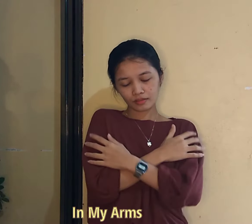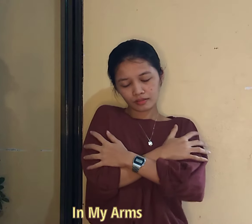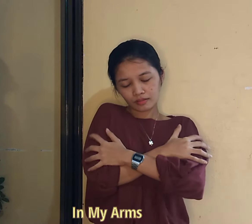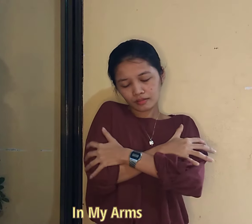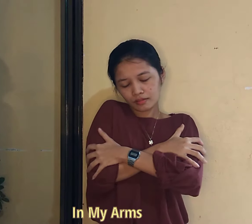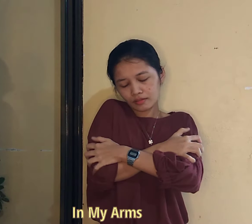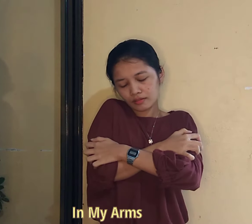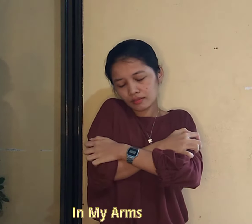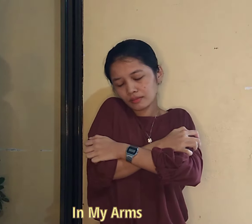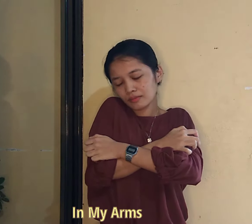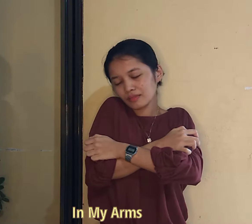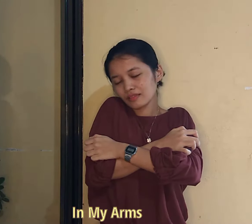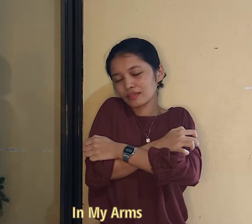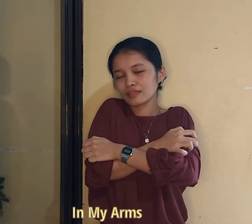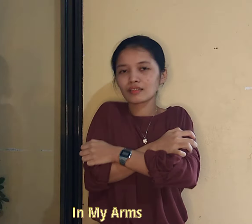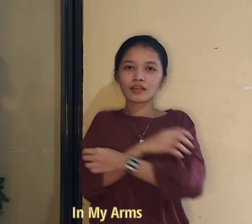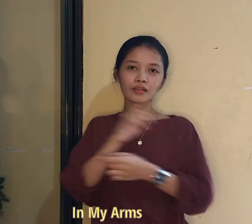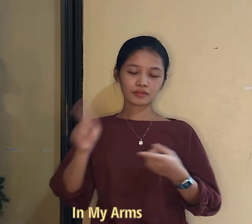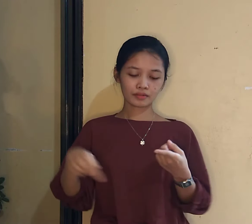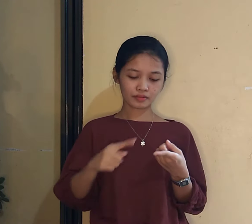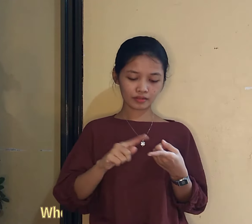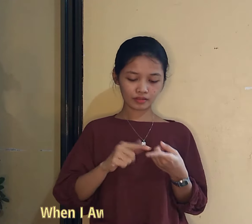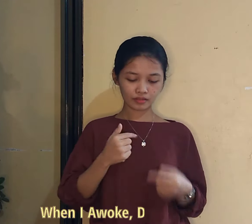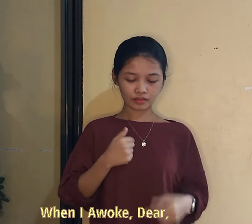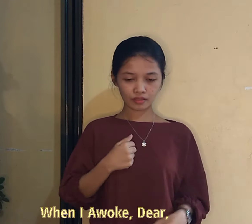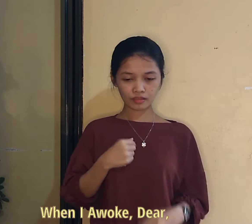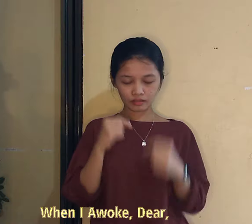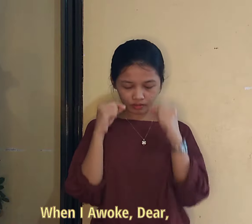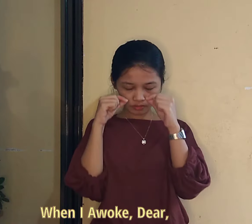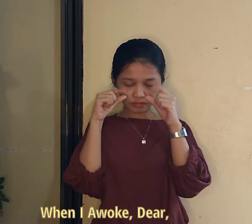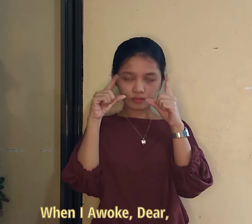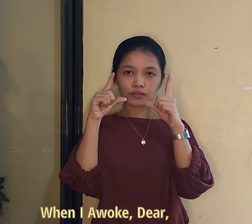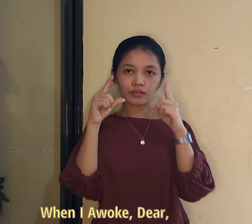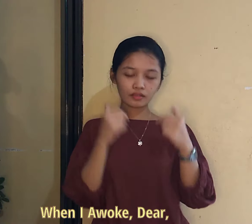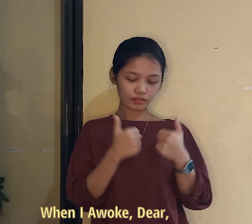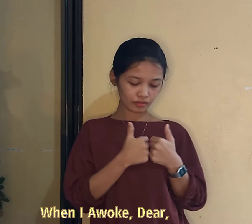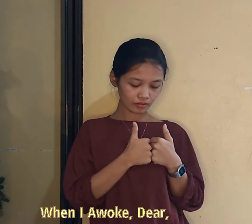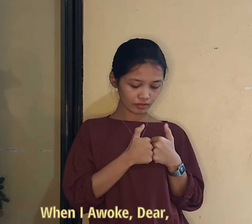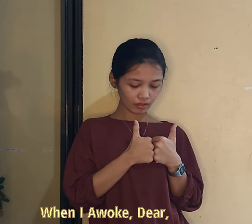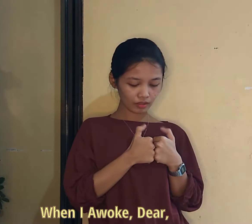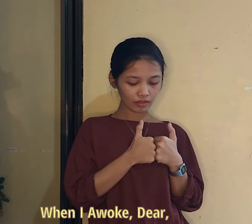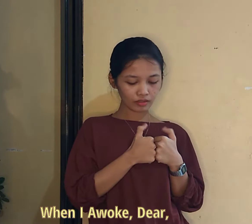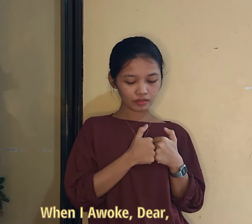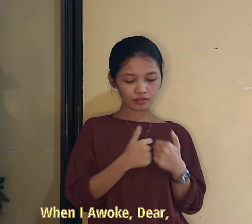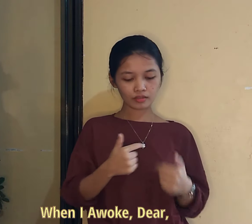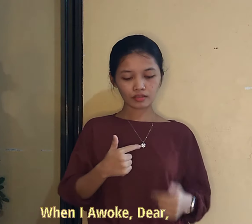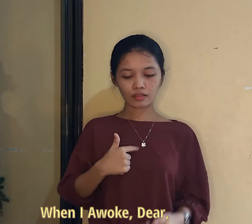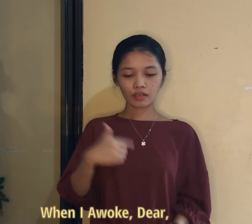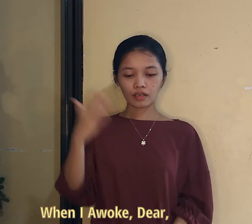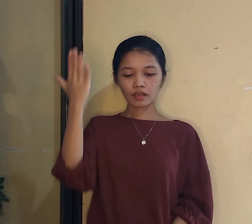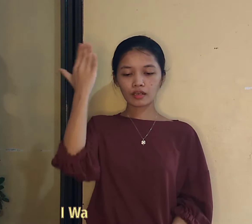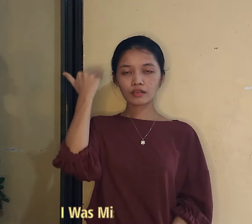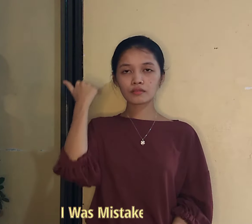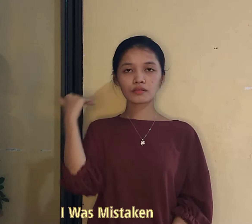arms When I awoke, dear, I was